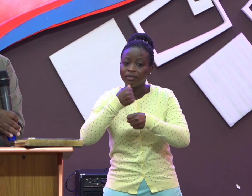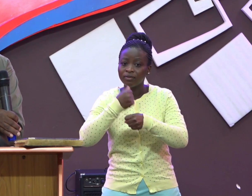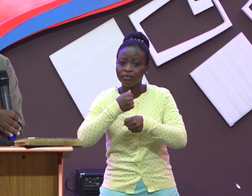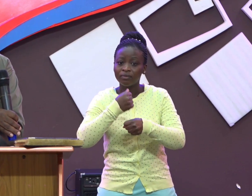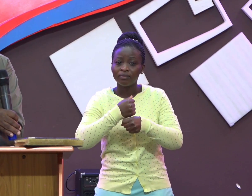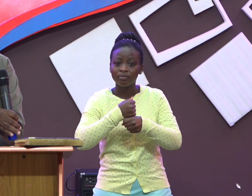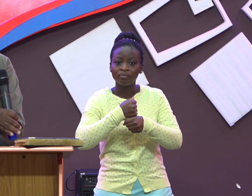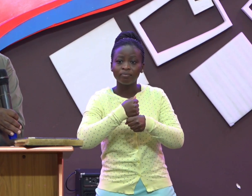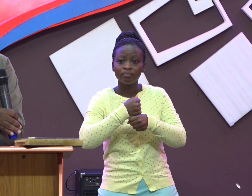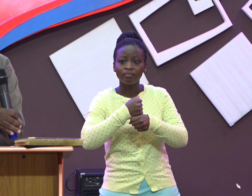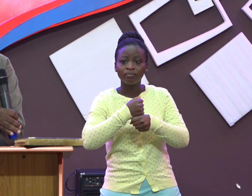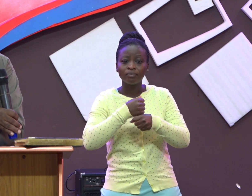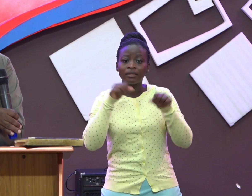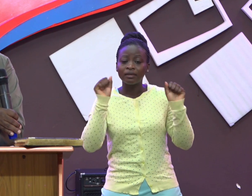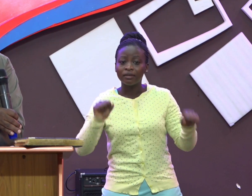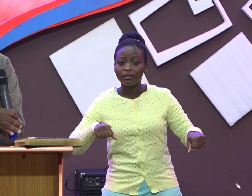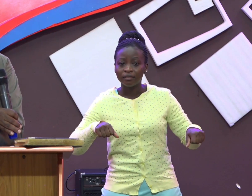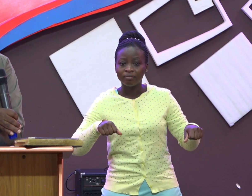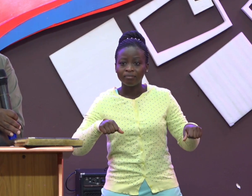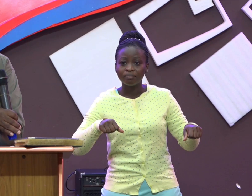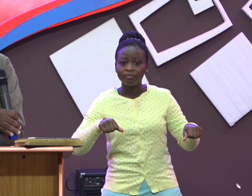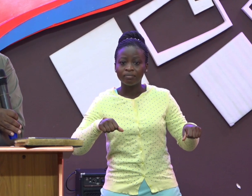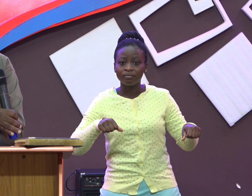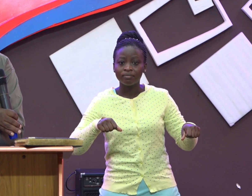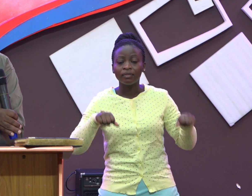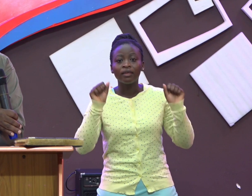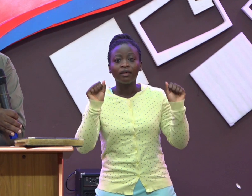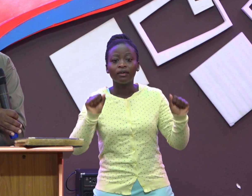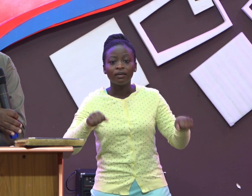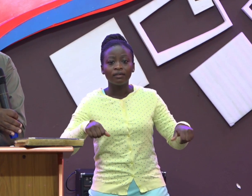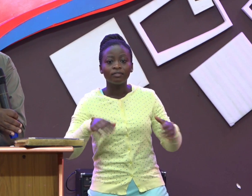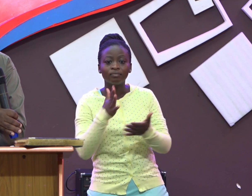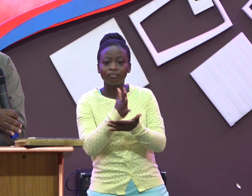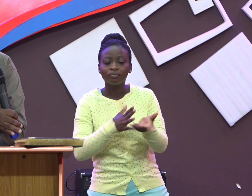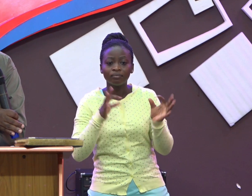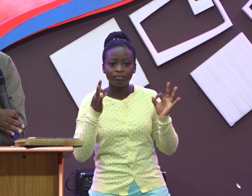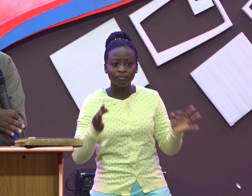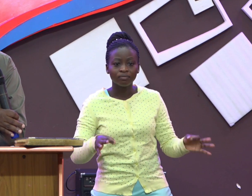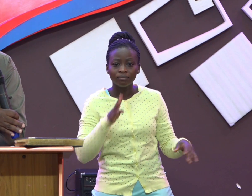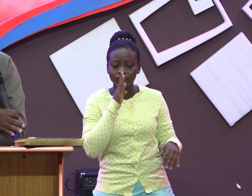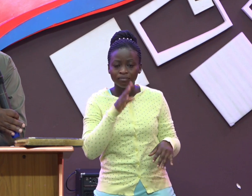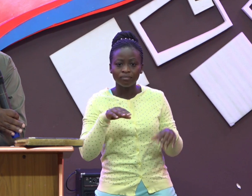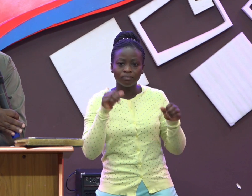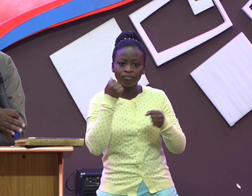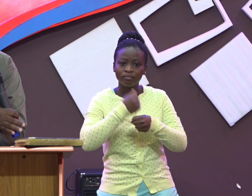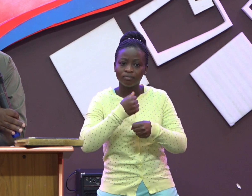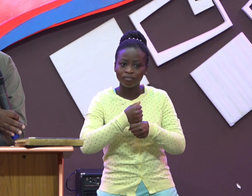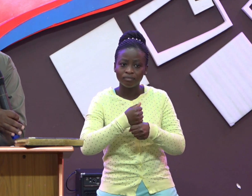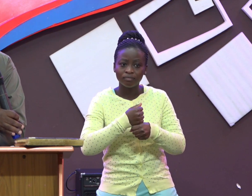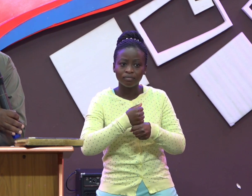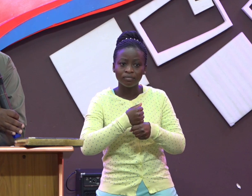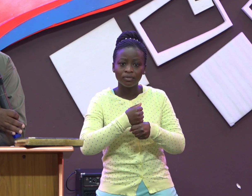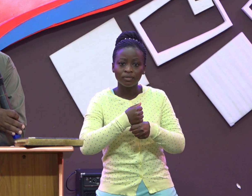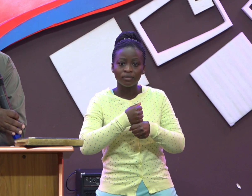Kikolererwa. Can something be done or it comes automatically? Can it be done or it comes automatically? Chikolererwa